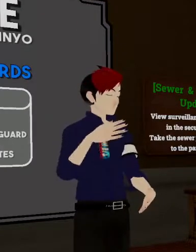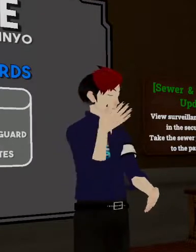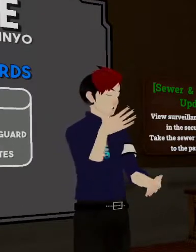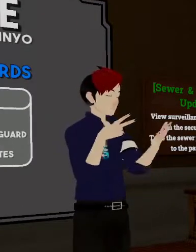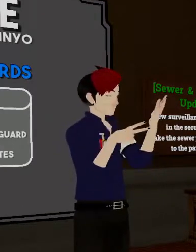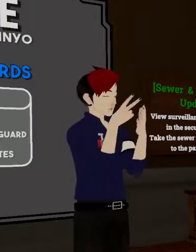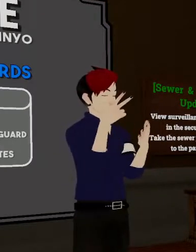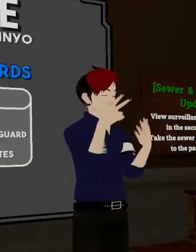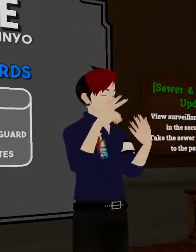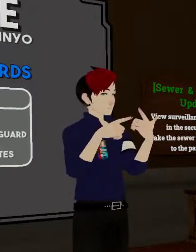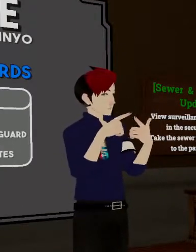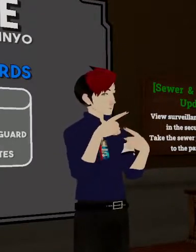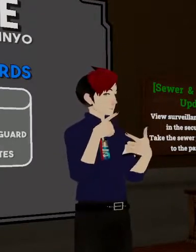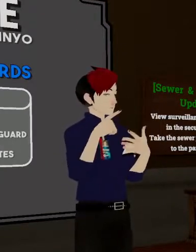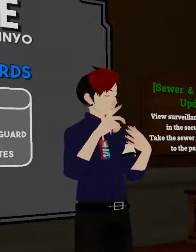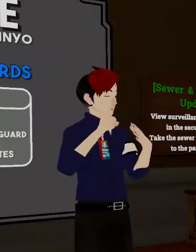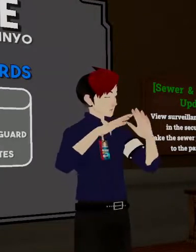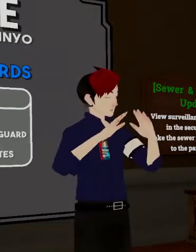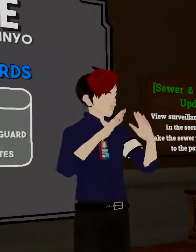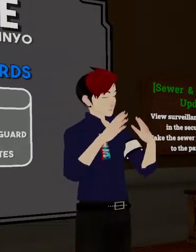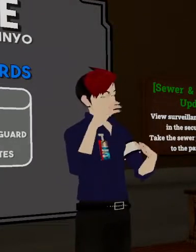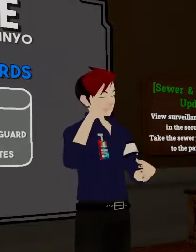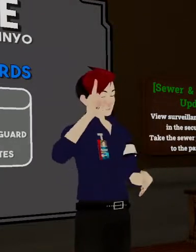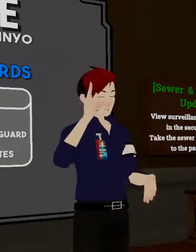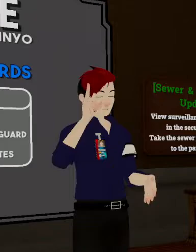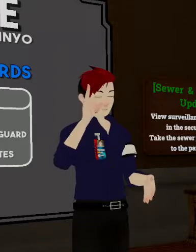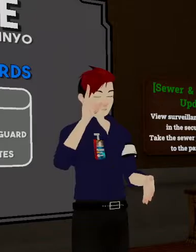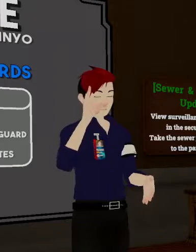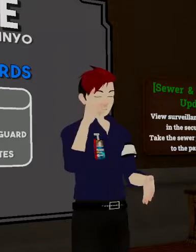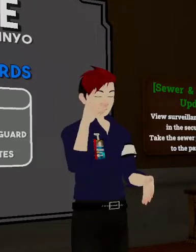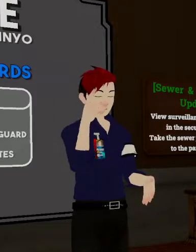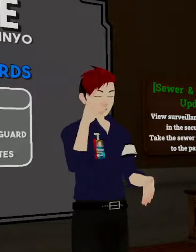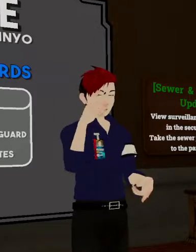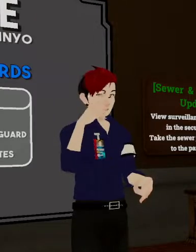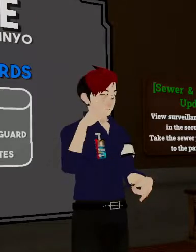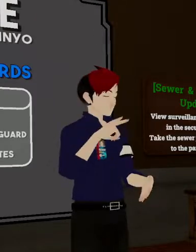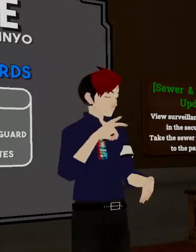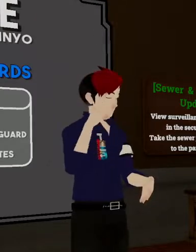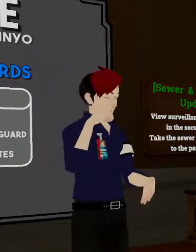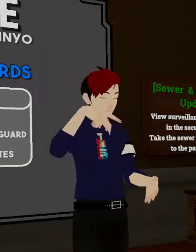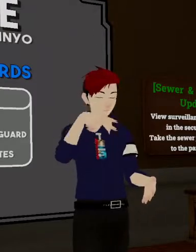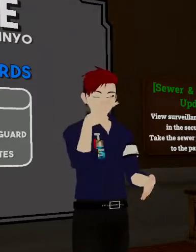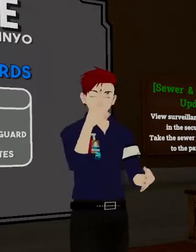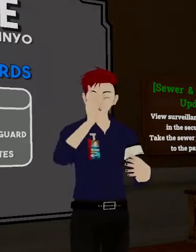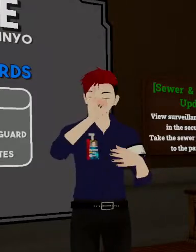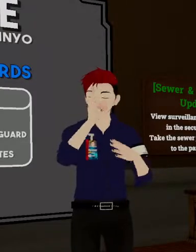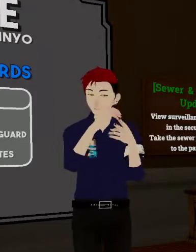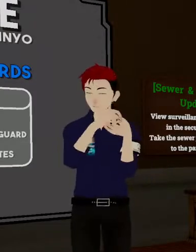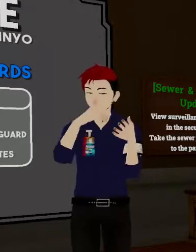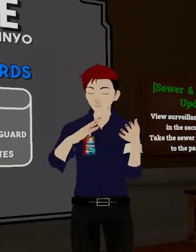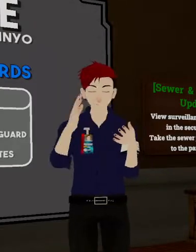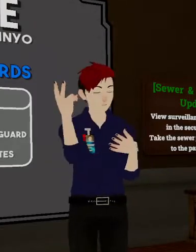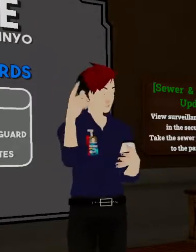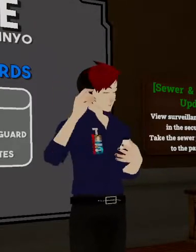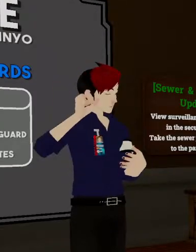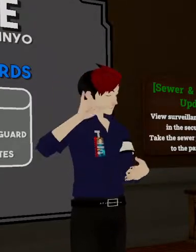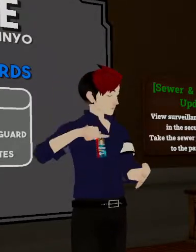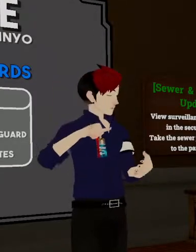Yeah, like honestly, whenever I'm interpreting for like deaf PhD students or stuff like